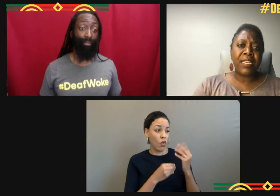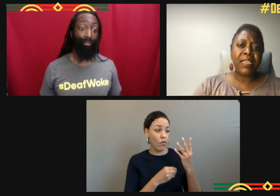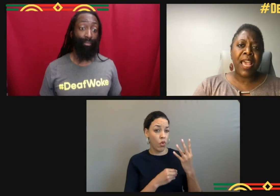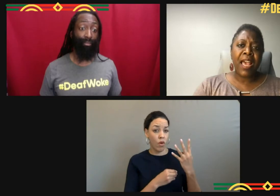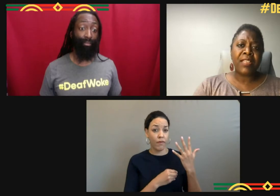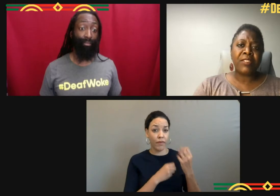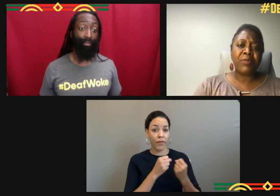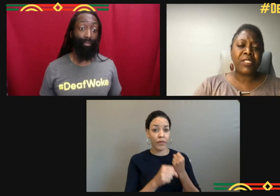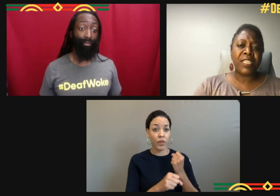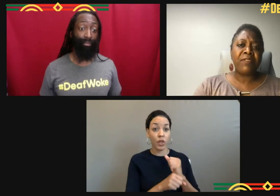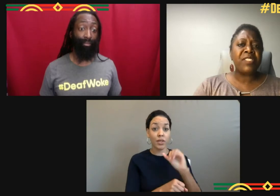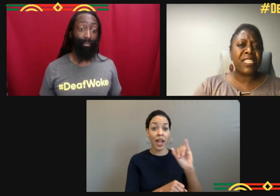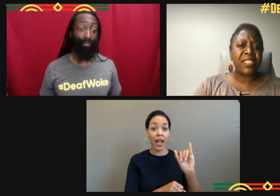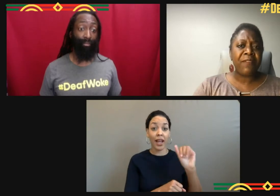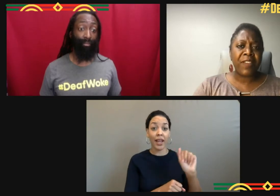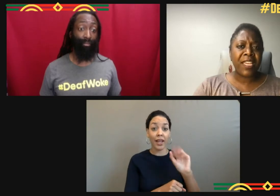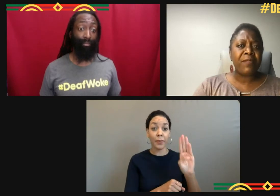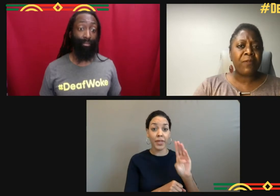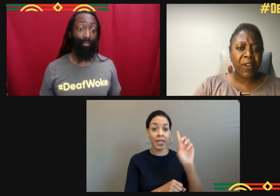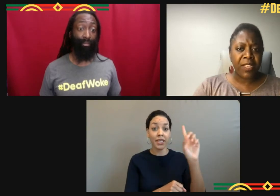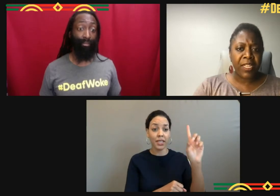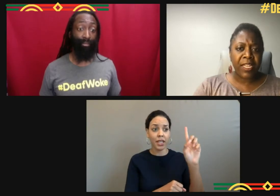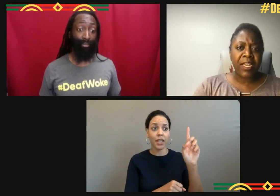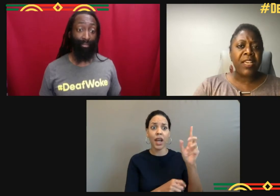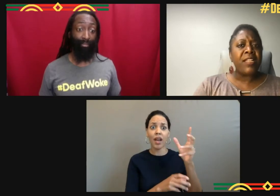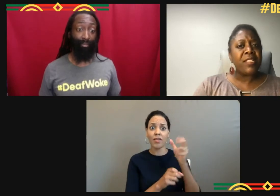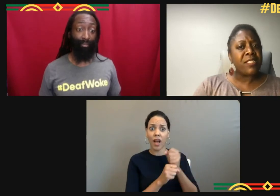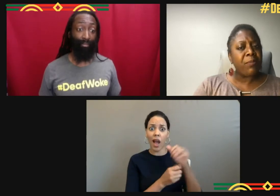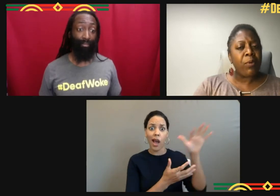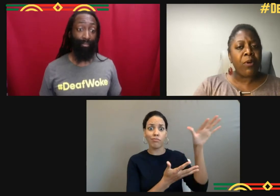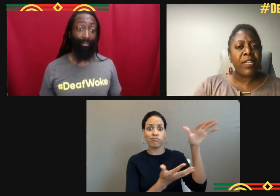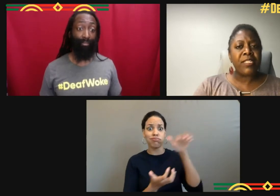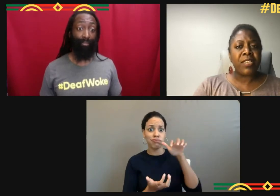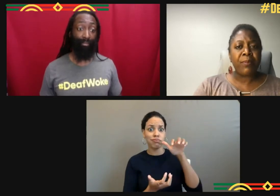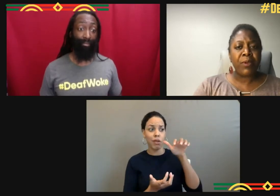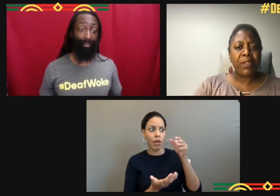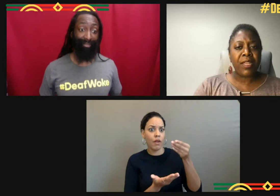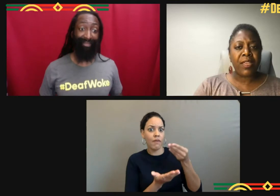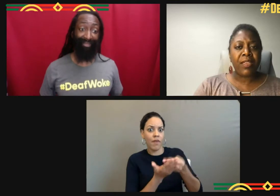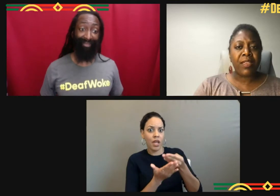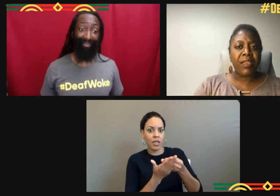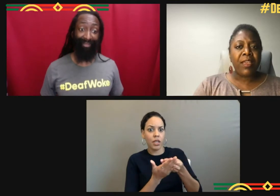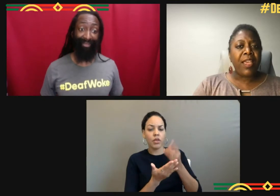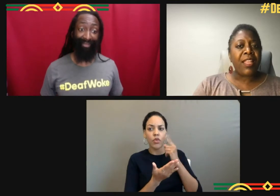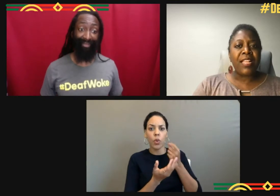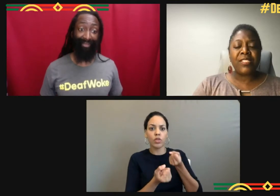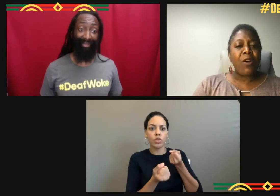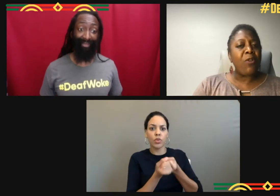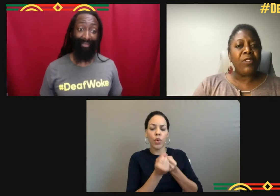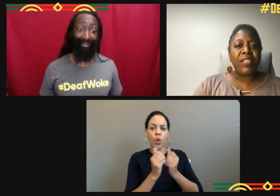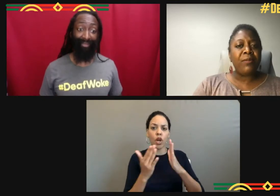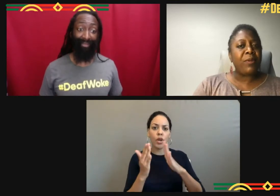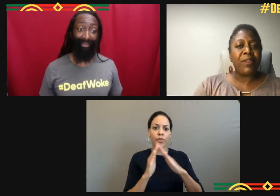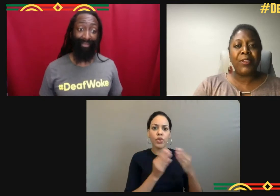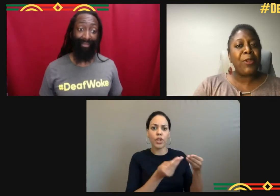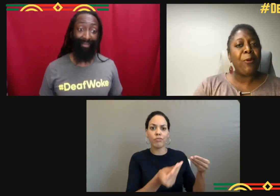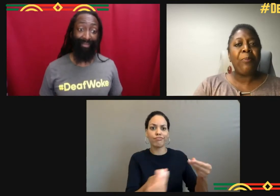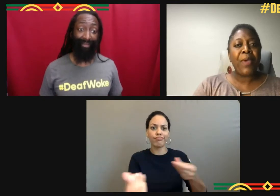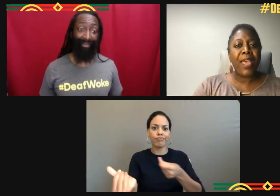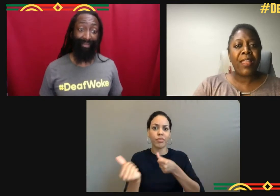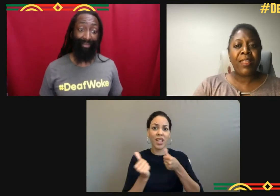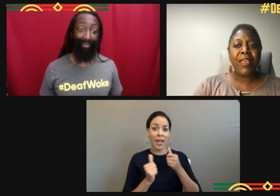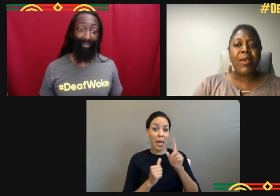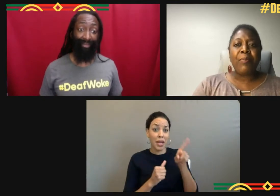IABD has received significant funding to support its community. And that's only, you